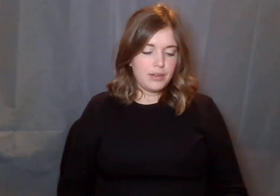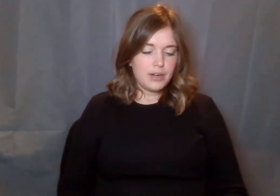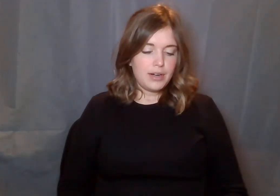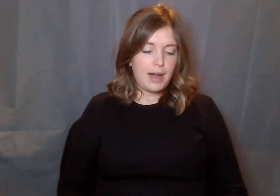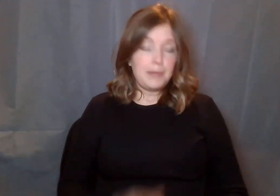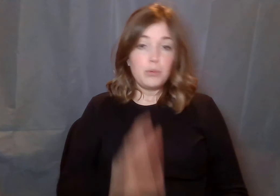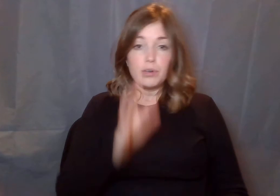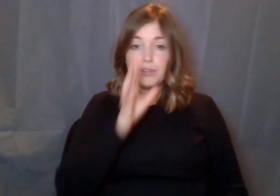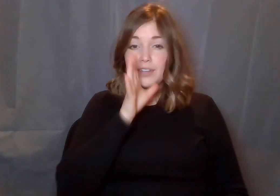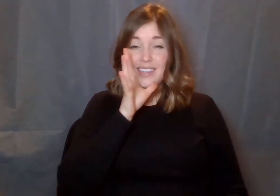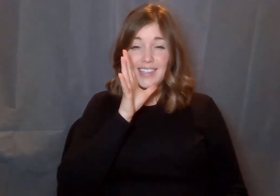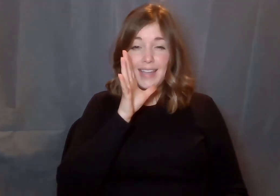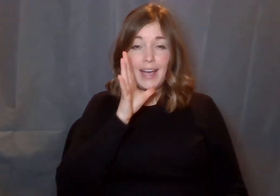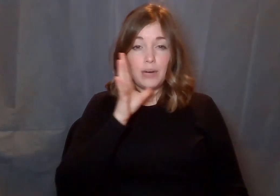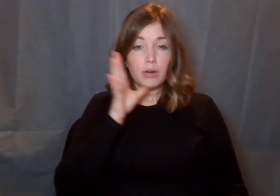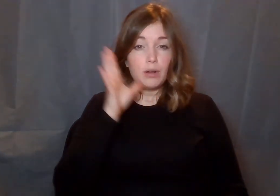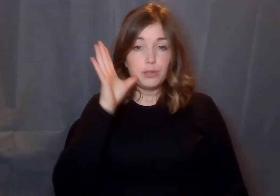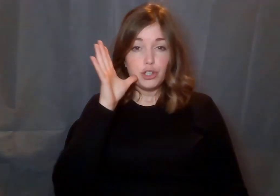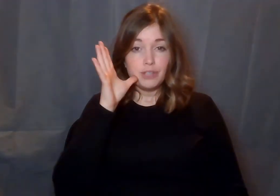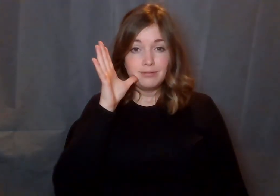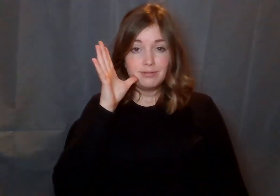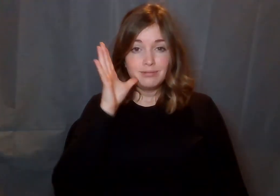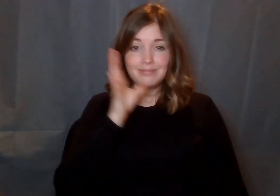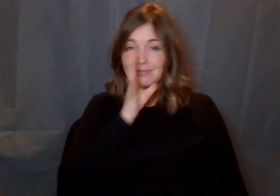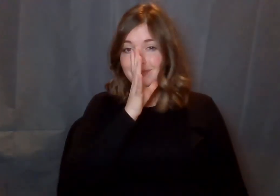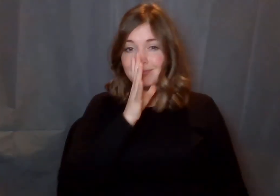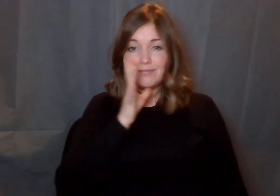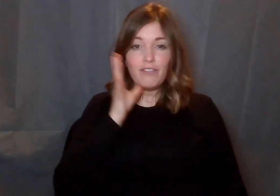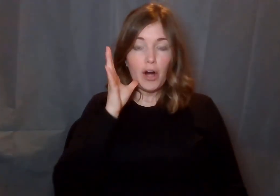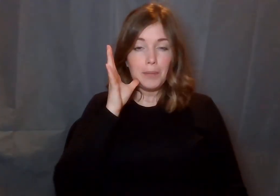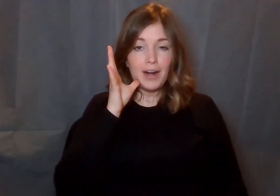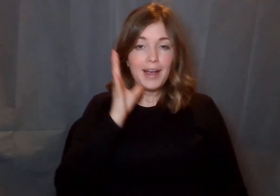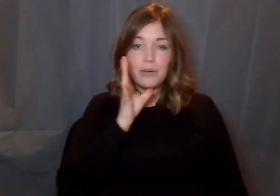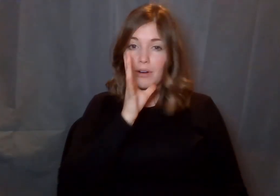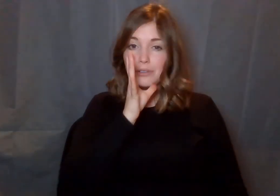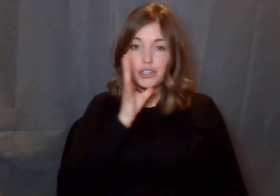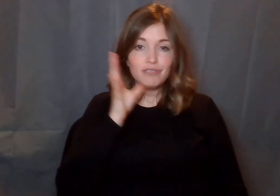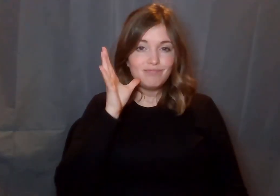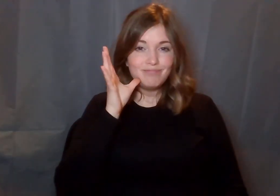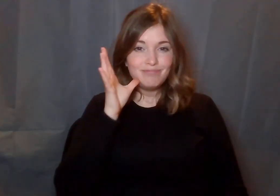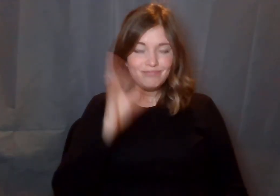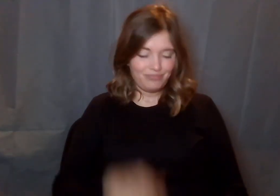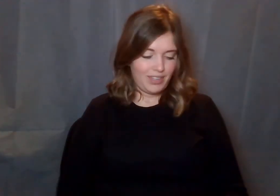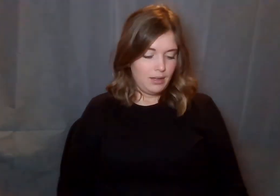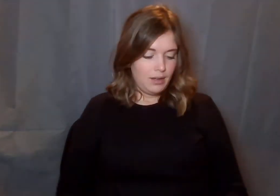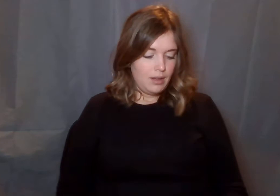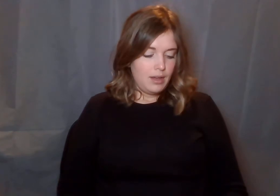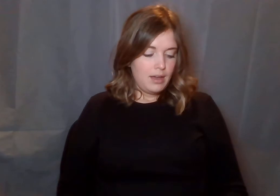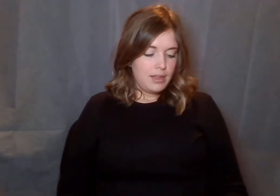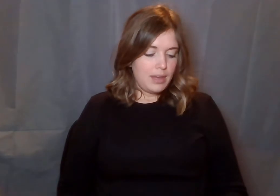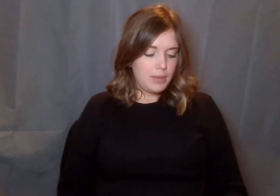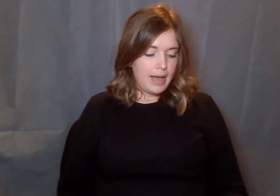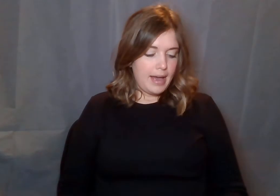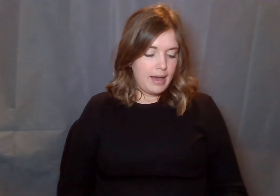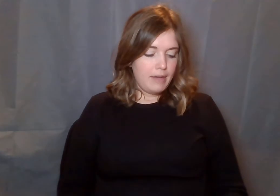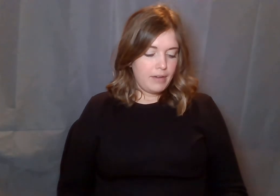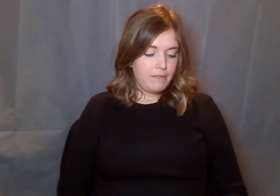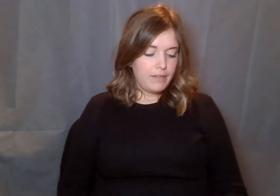Another common word for this is agriculture. Farm or agriculture. Then we have